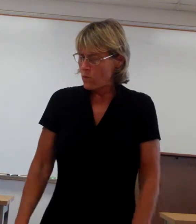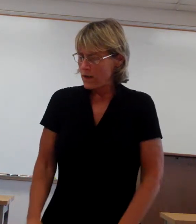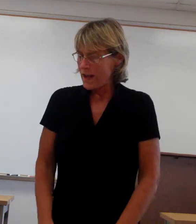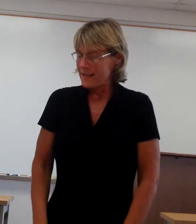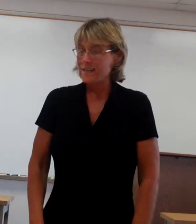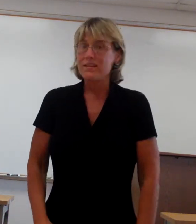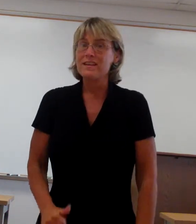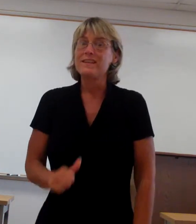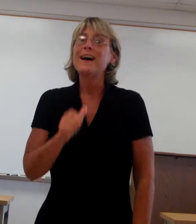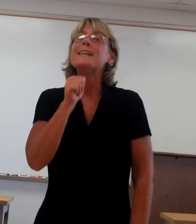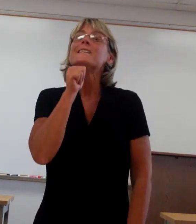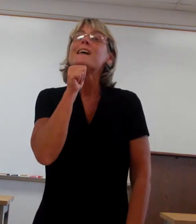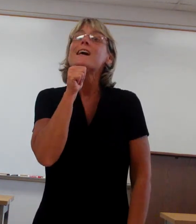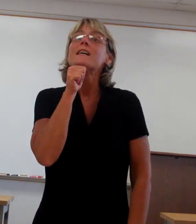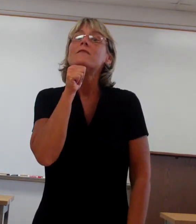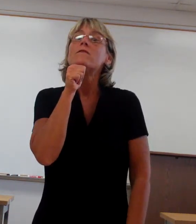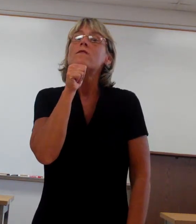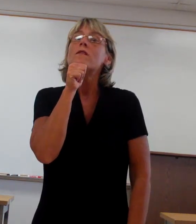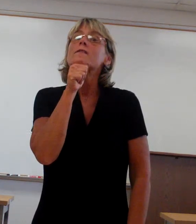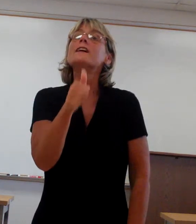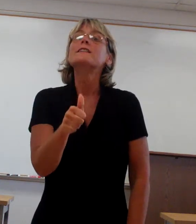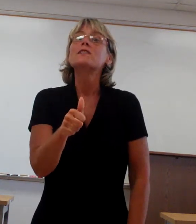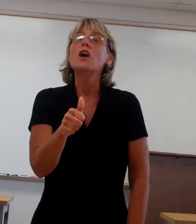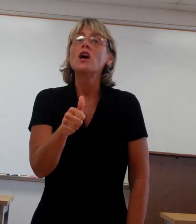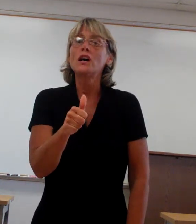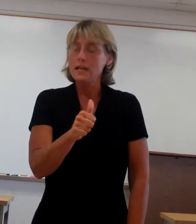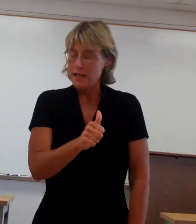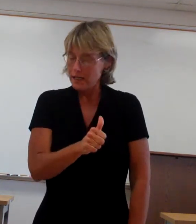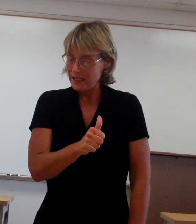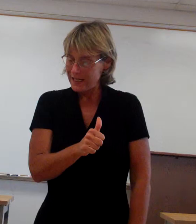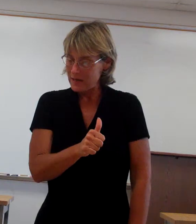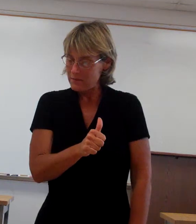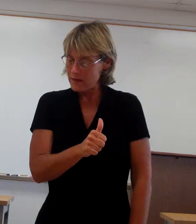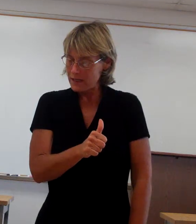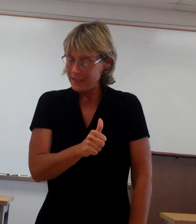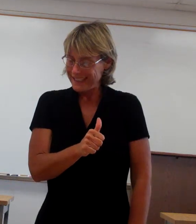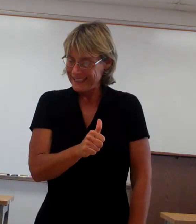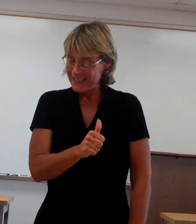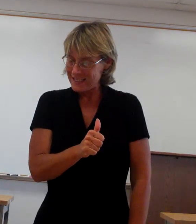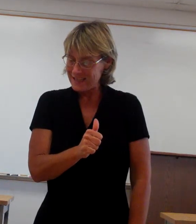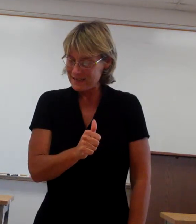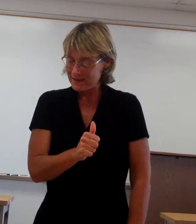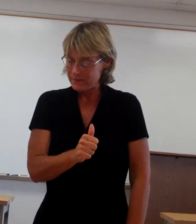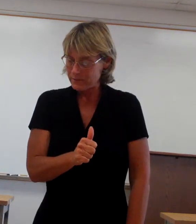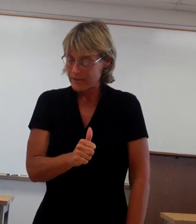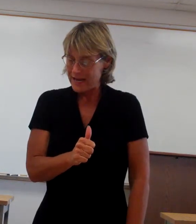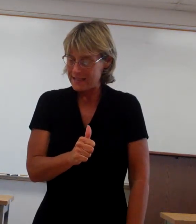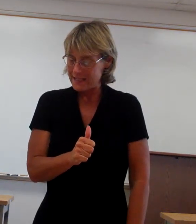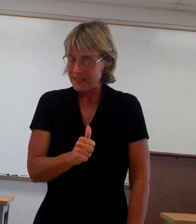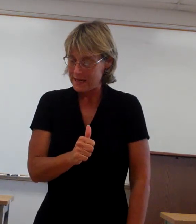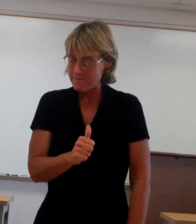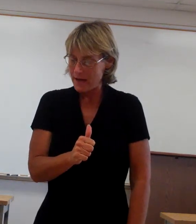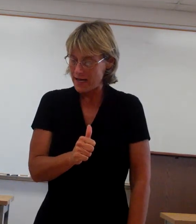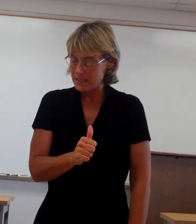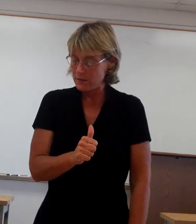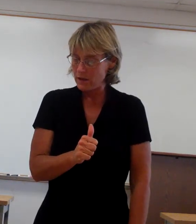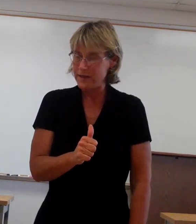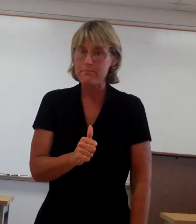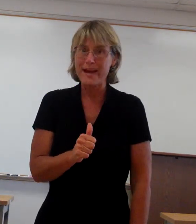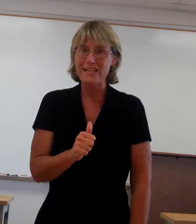For like the not sign, such as in, as in impossible,